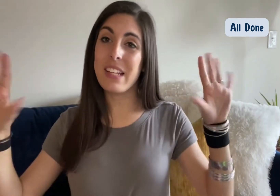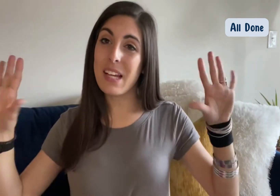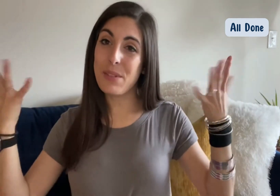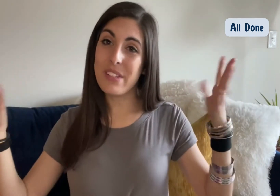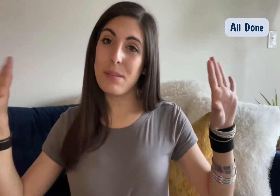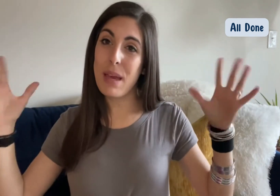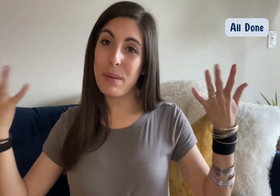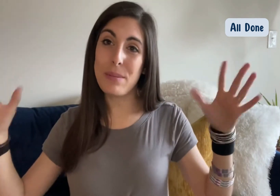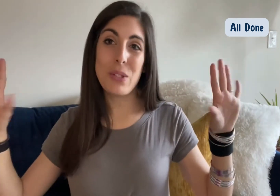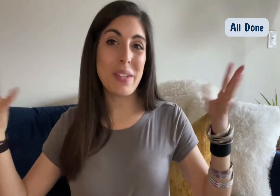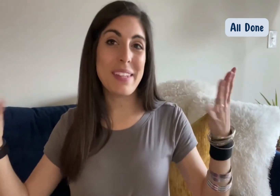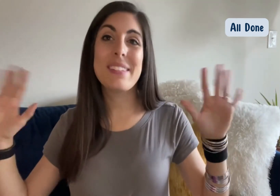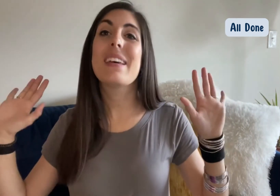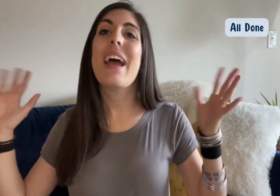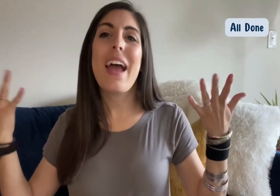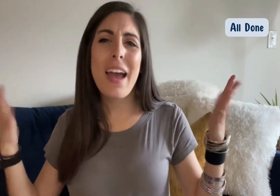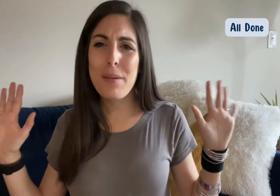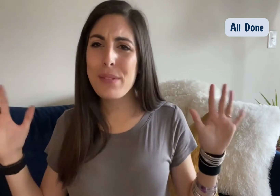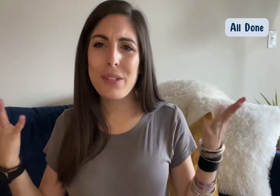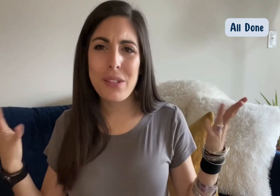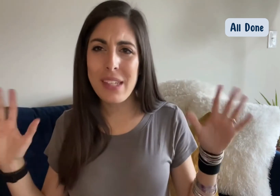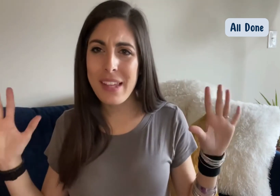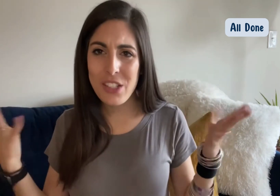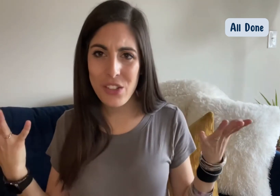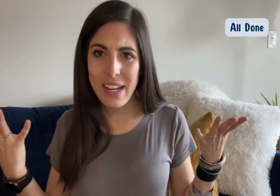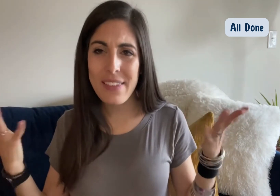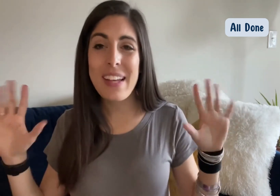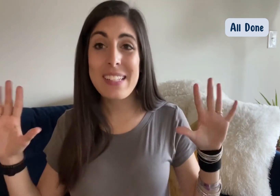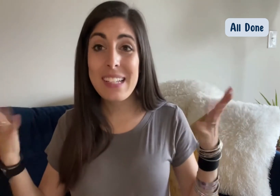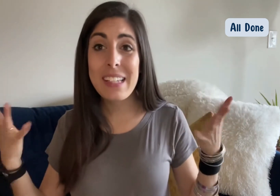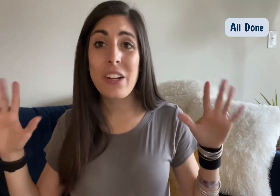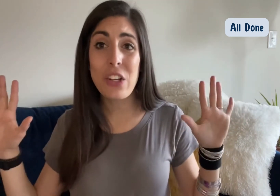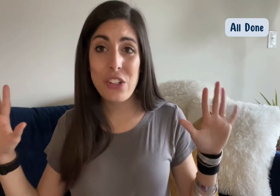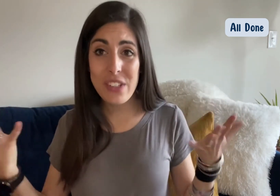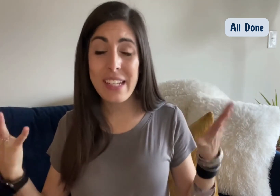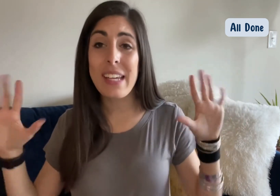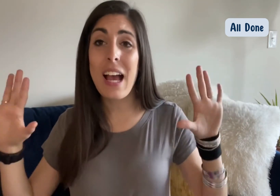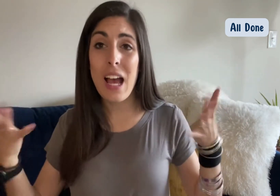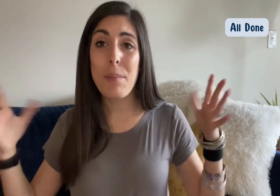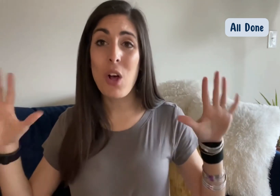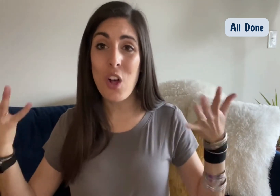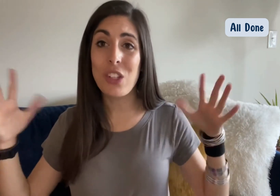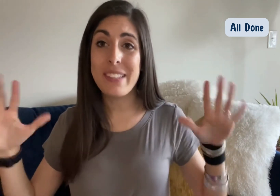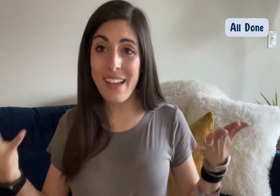times you see babies doing this. Absolutely, that's great. That's a clear understanding. I'm all done.